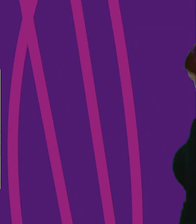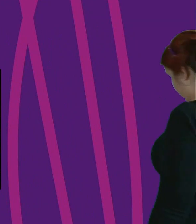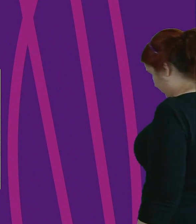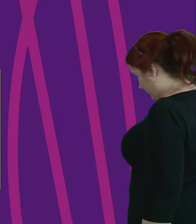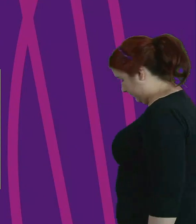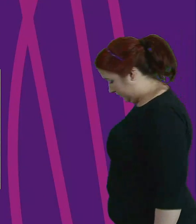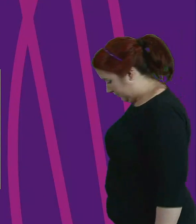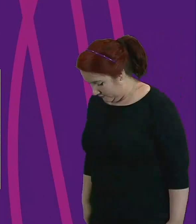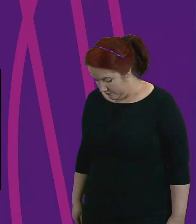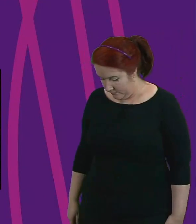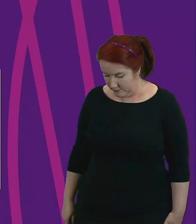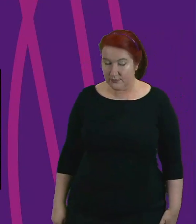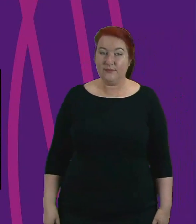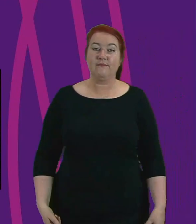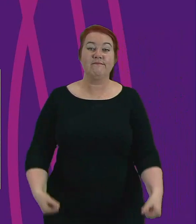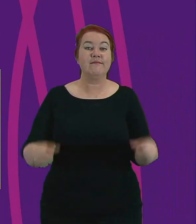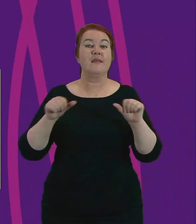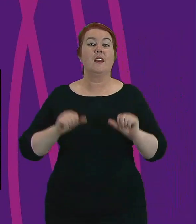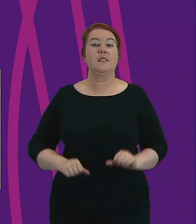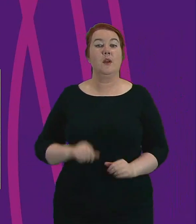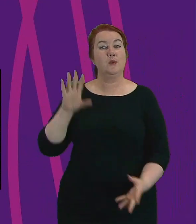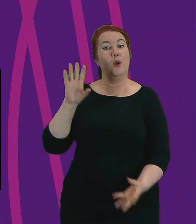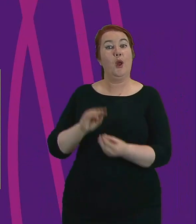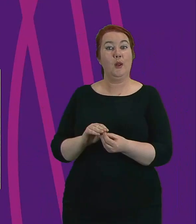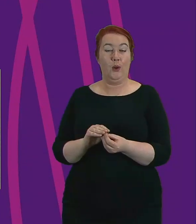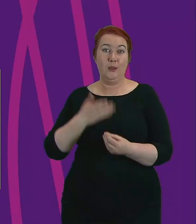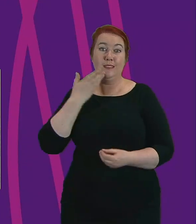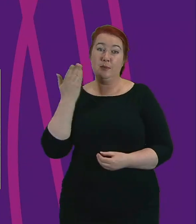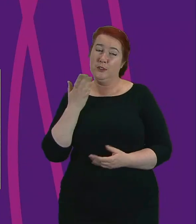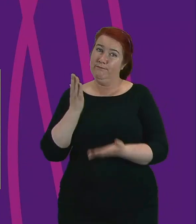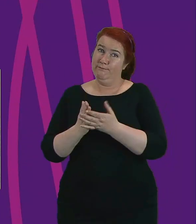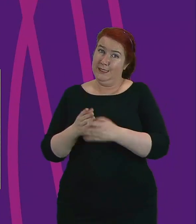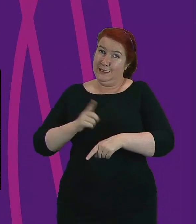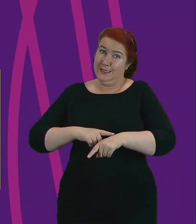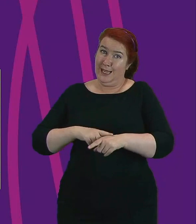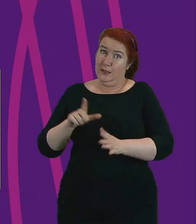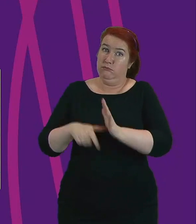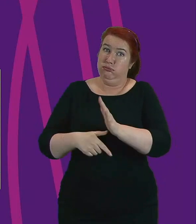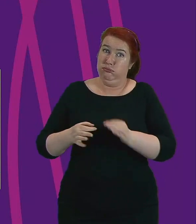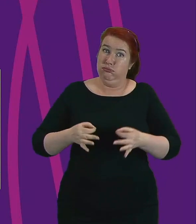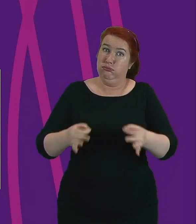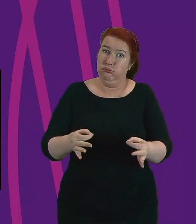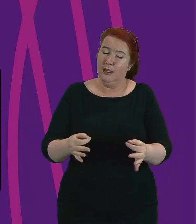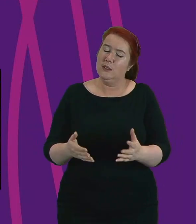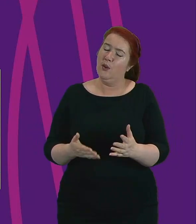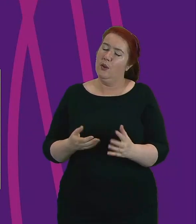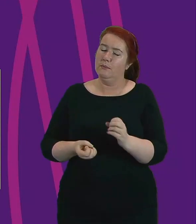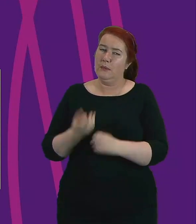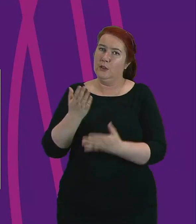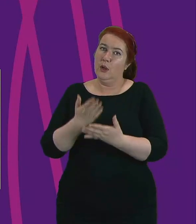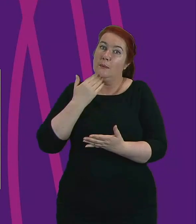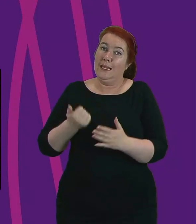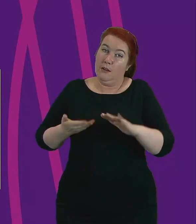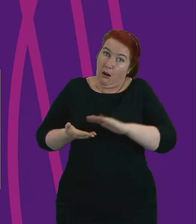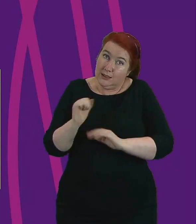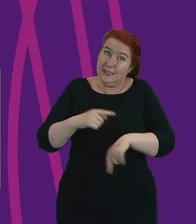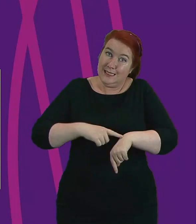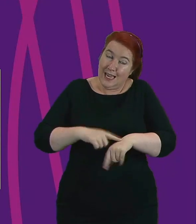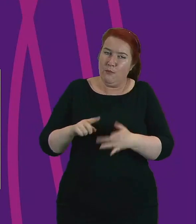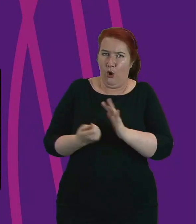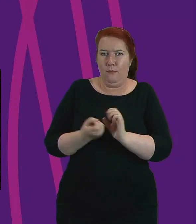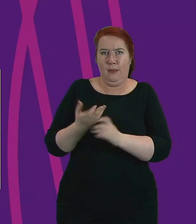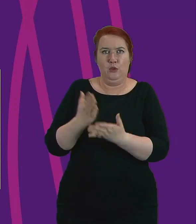We move now to the closing speeches, and we are well over time this afternoon, so would everyone keep to time or below it if possible, please. And I